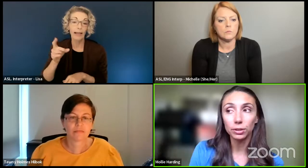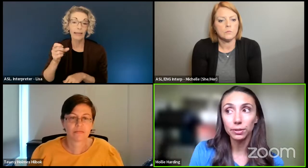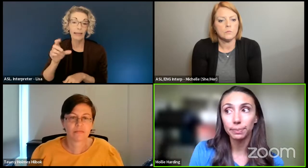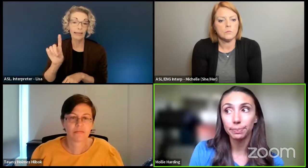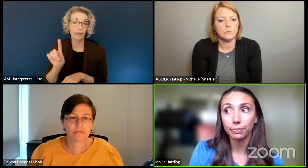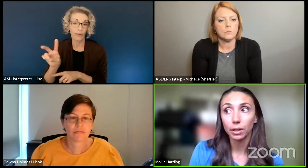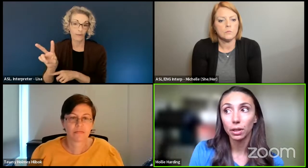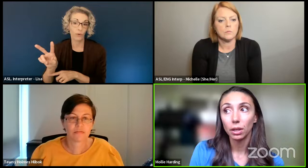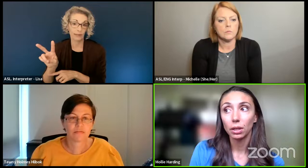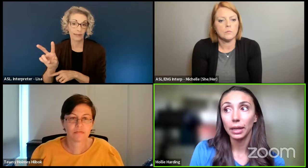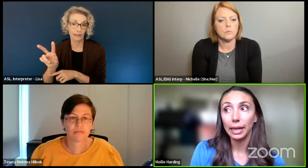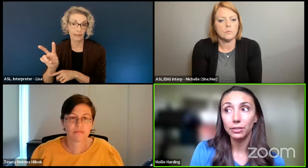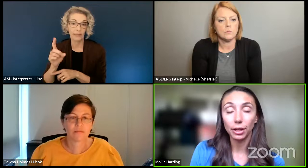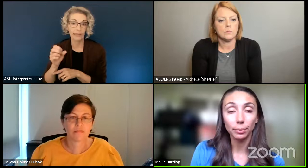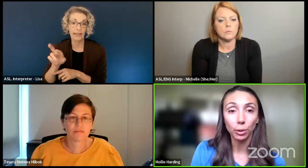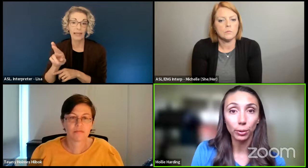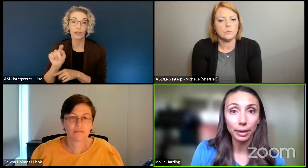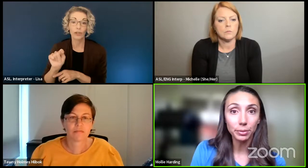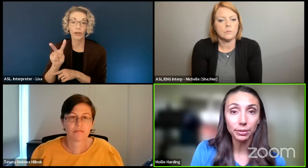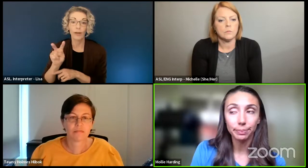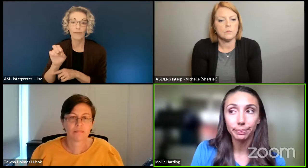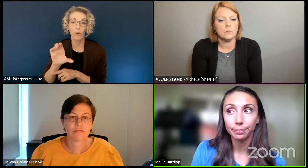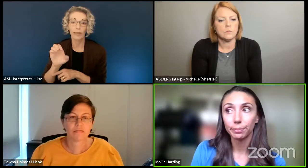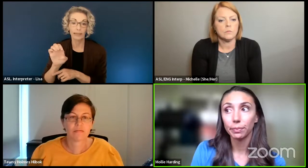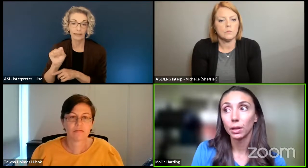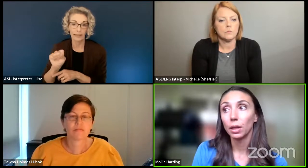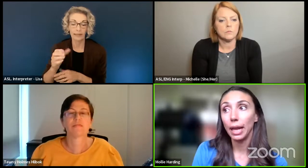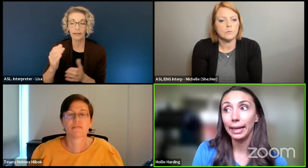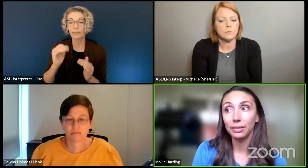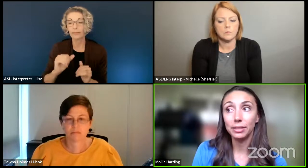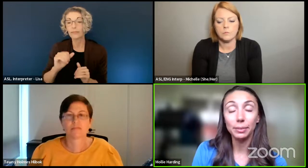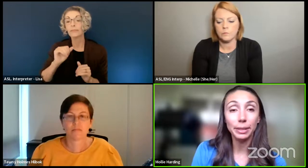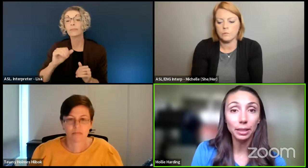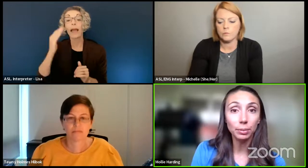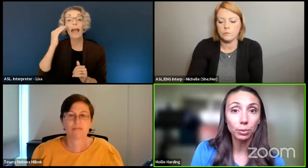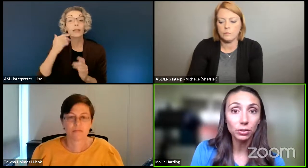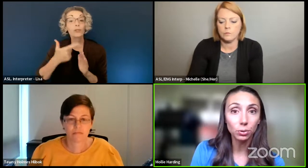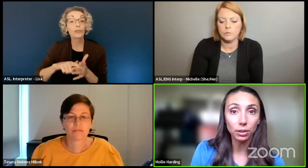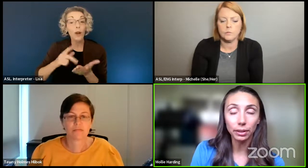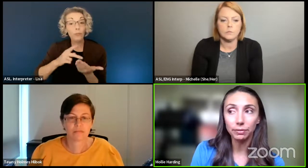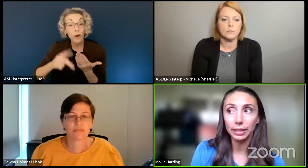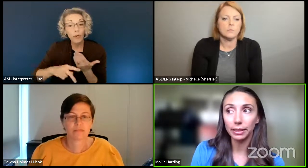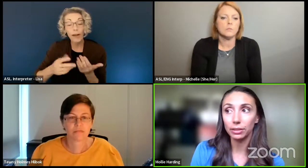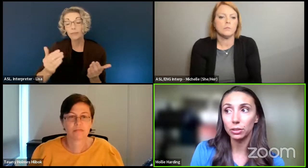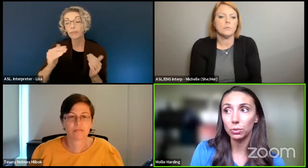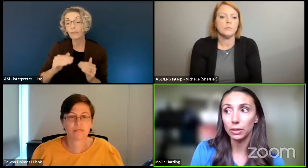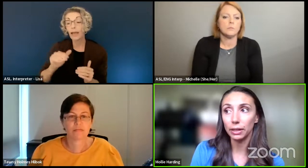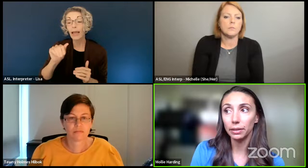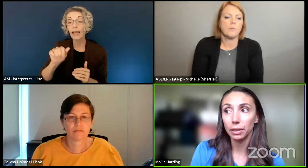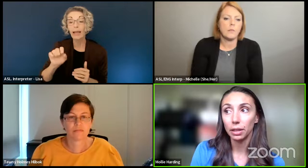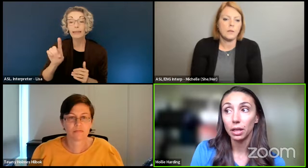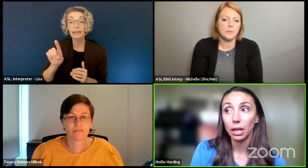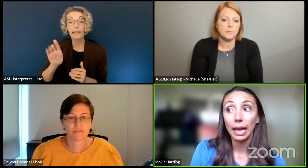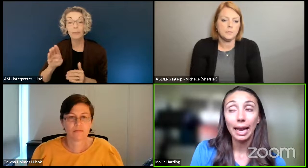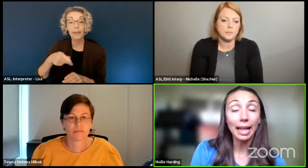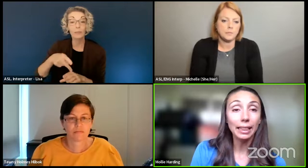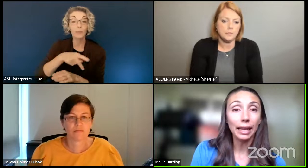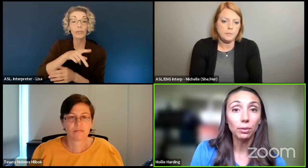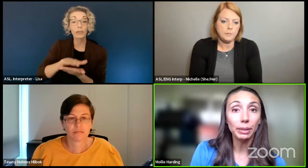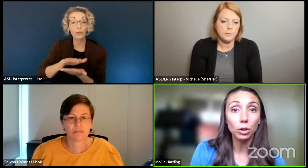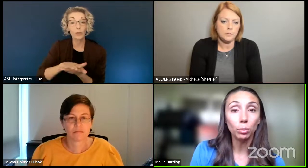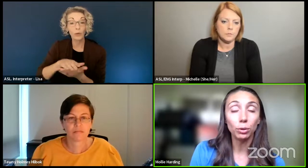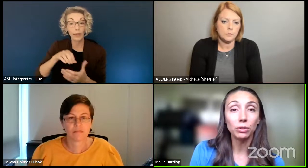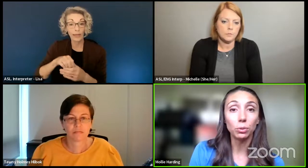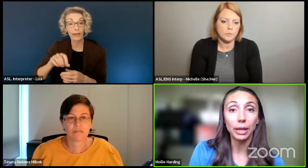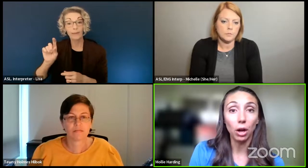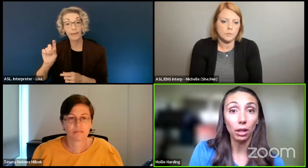developmental preschools, Head Start programs, ASDB preschool in Phoenix and Tucson. And